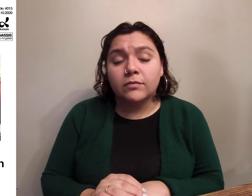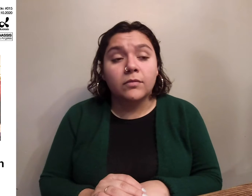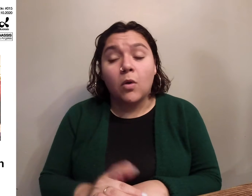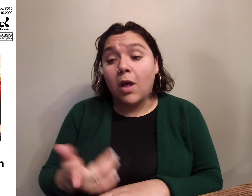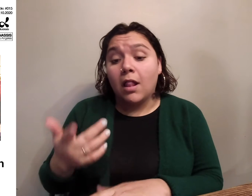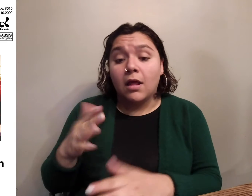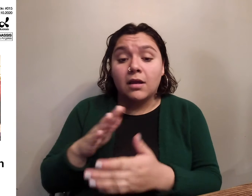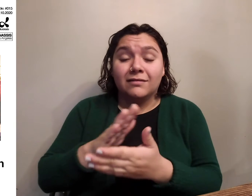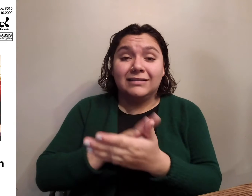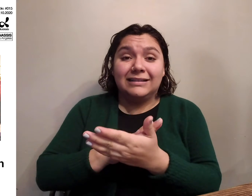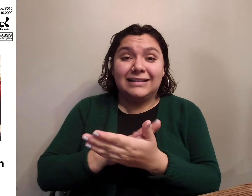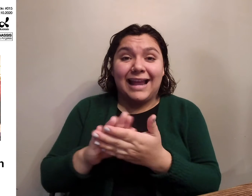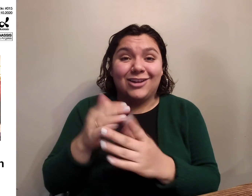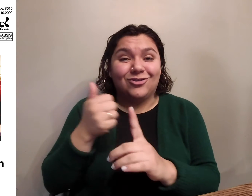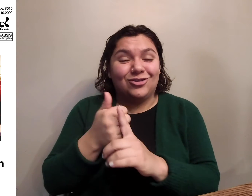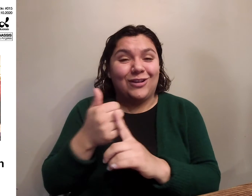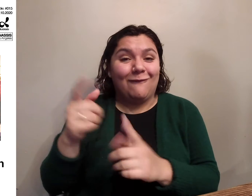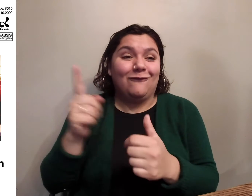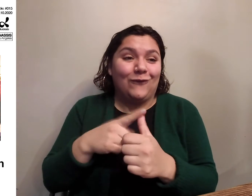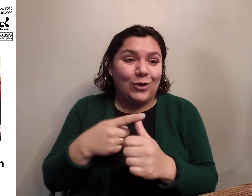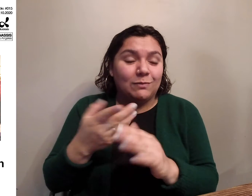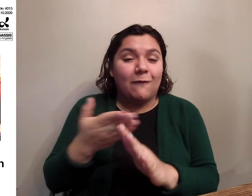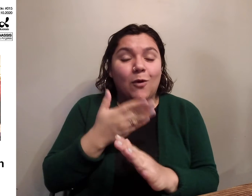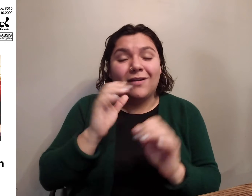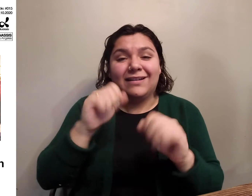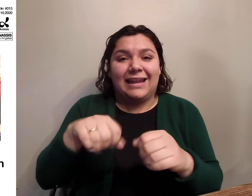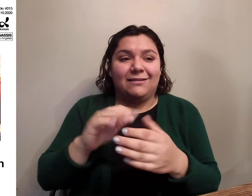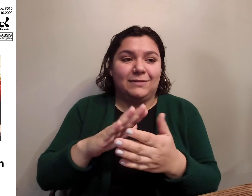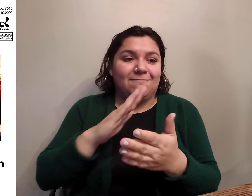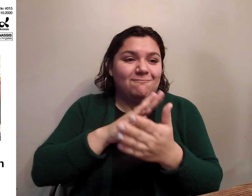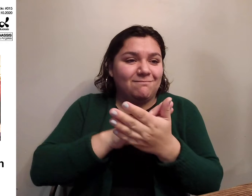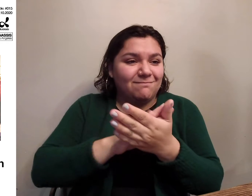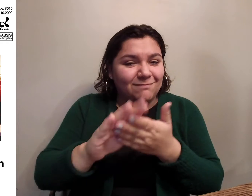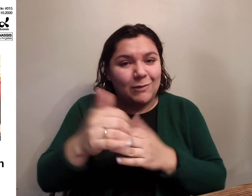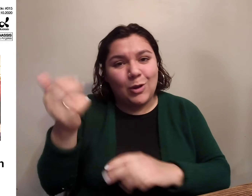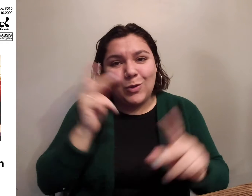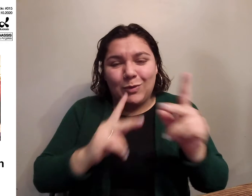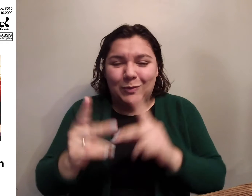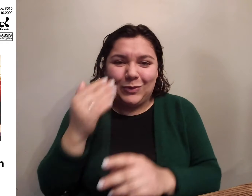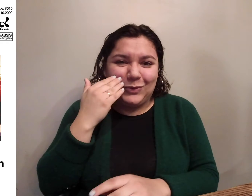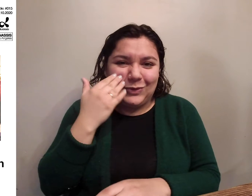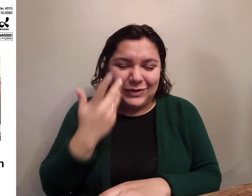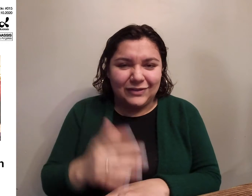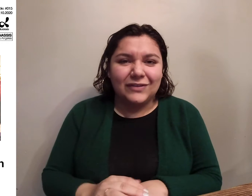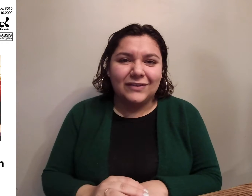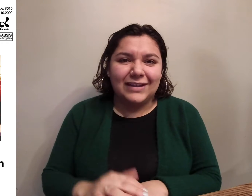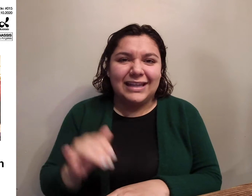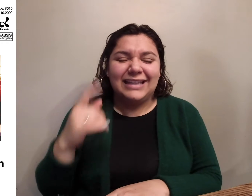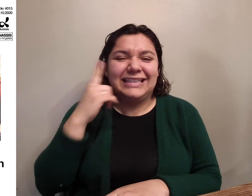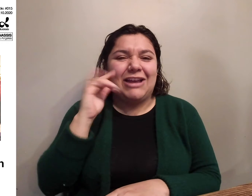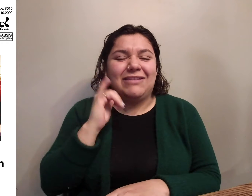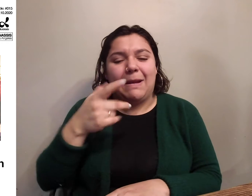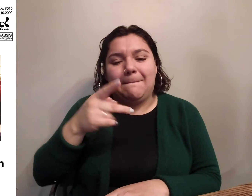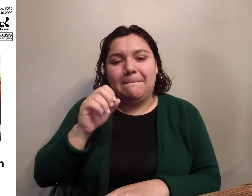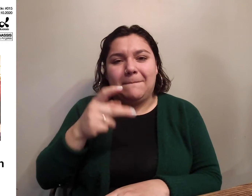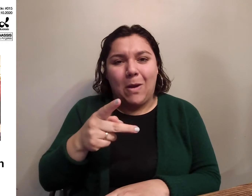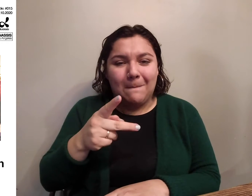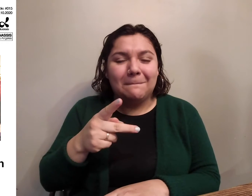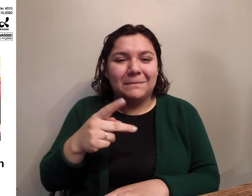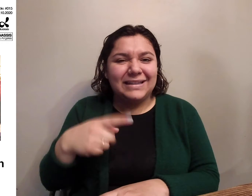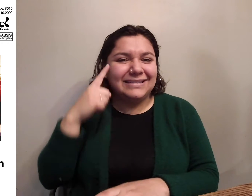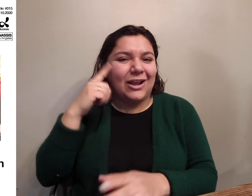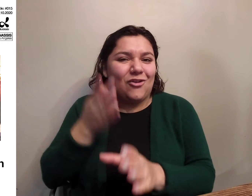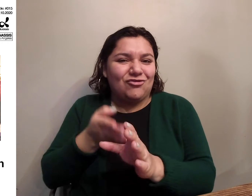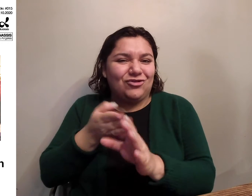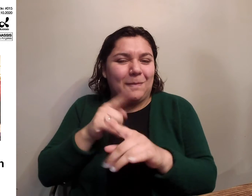Well, kind to ourselves first before we can be kind to anyone else, right? I mean, that sounds like pop psychology, but it's actually true.